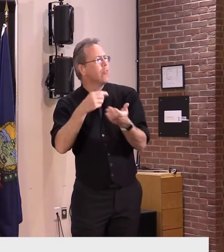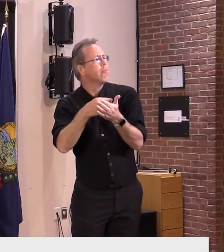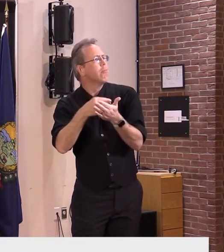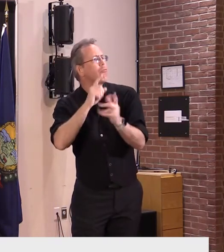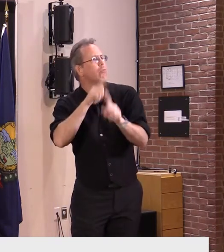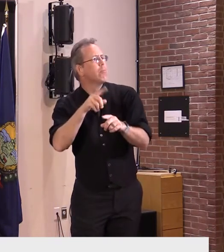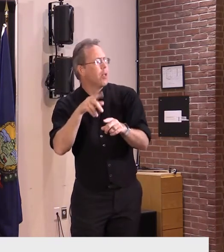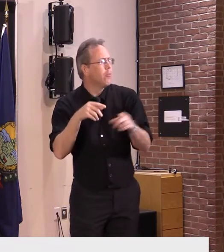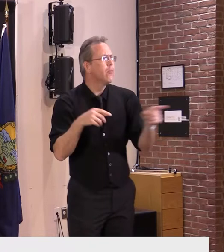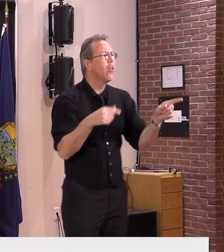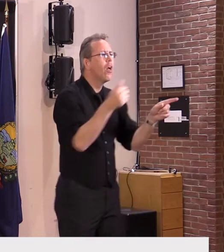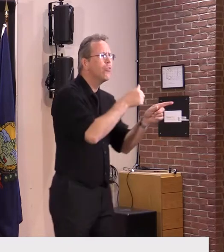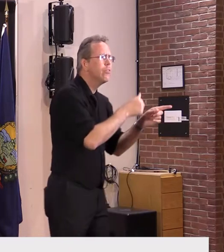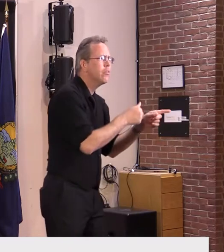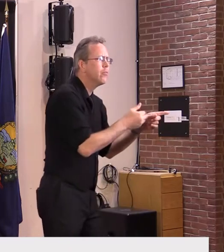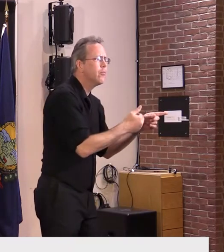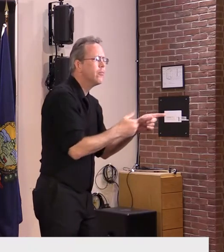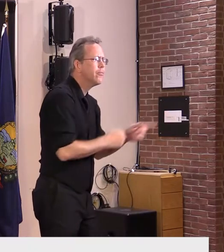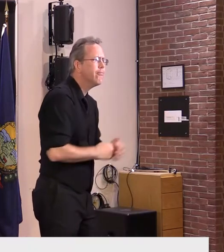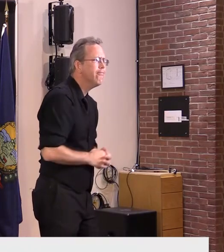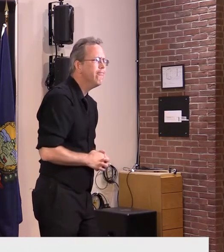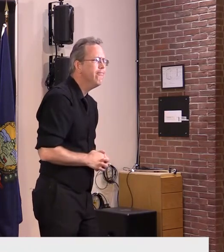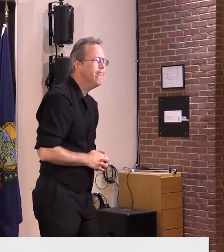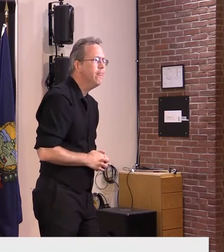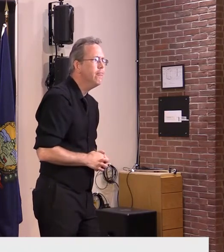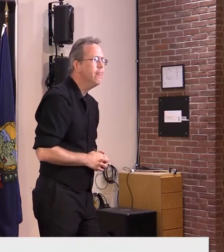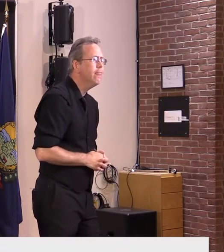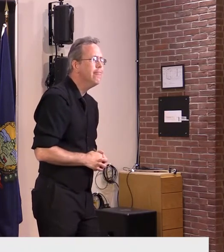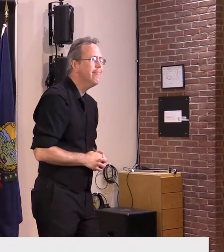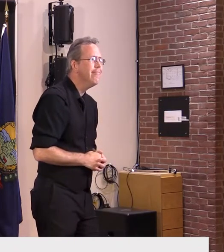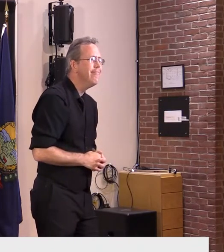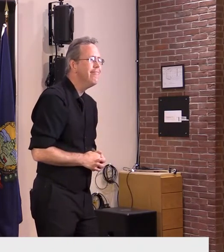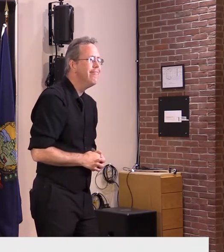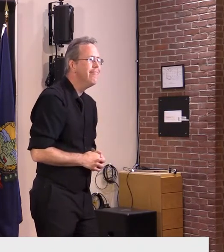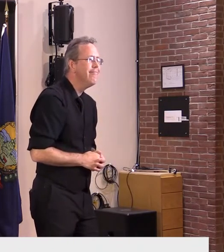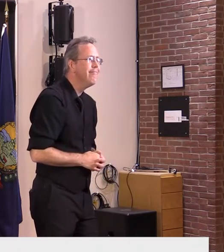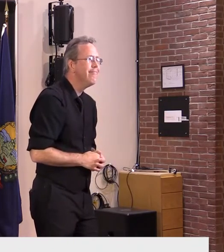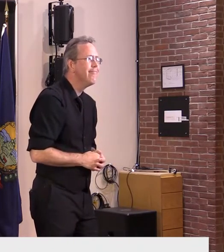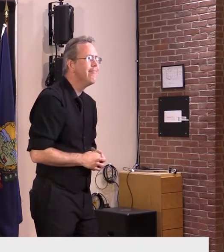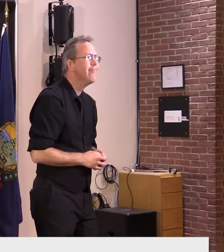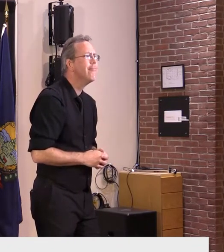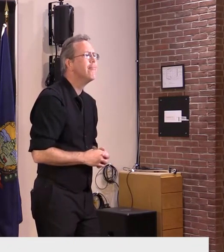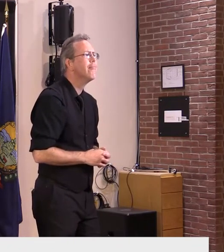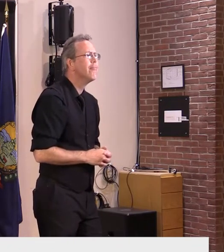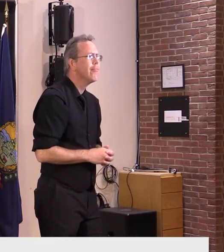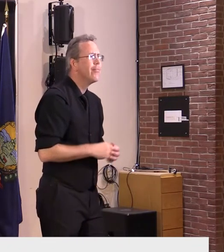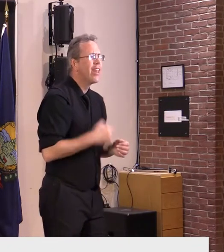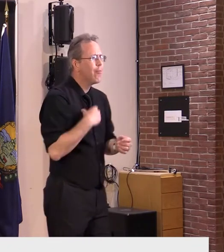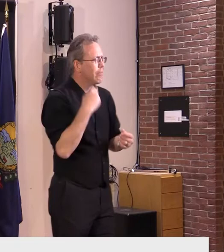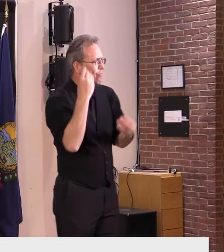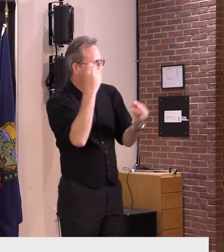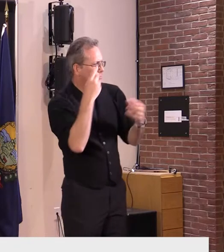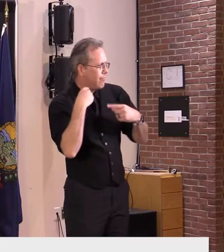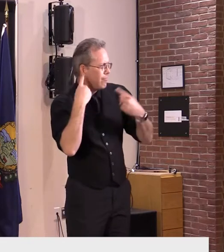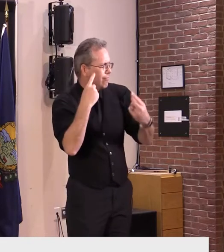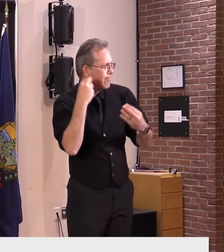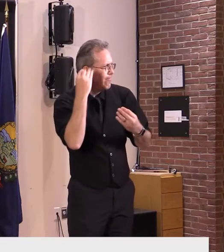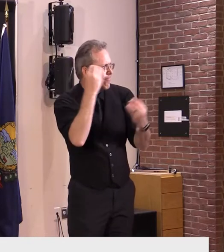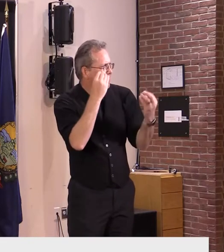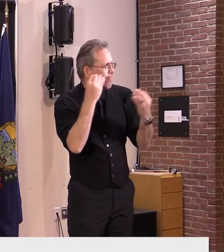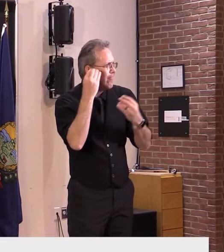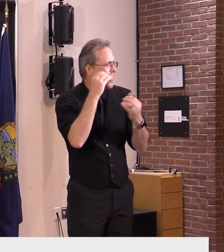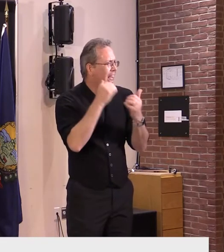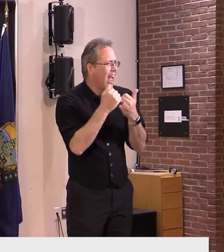So we had thought all along that we would be able to use some of the general